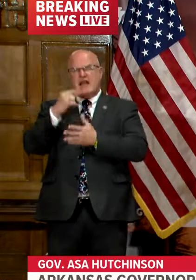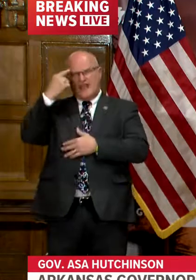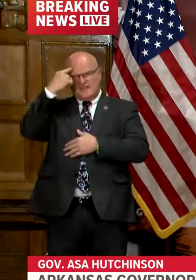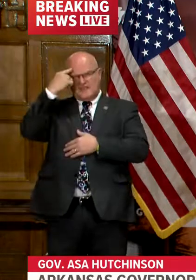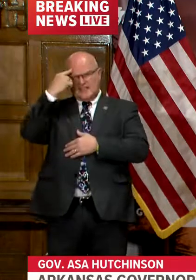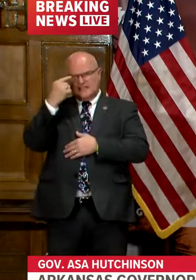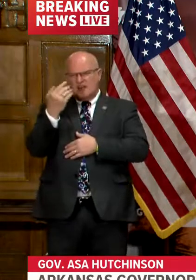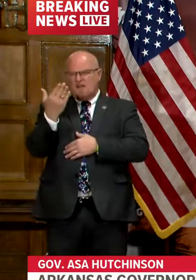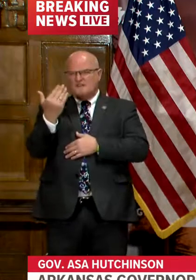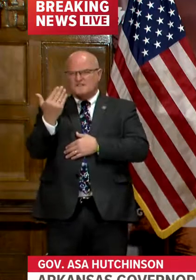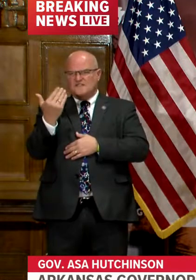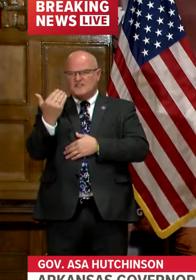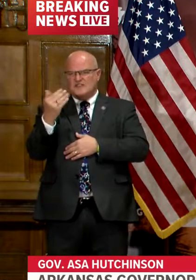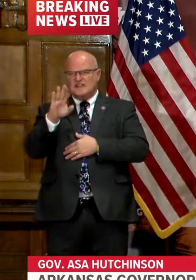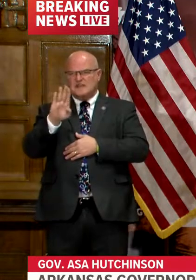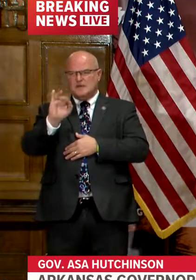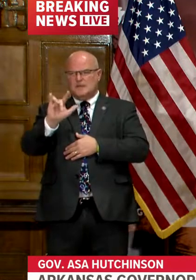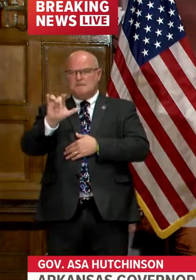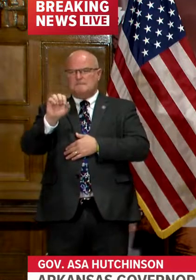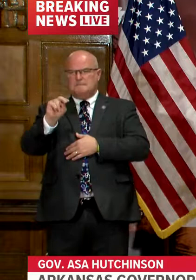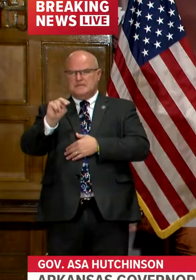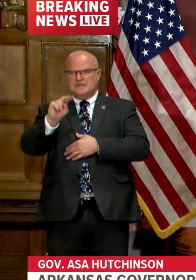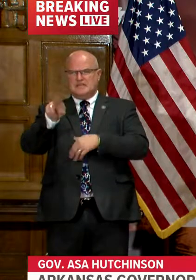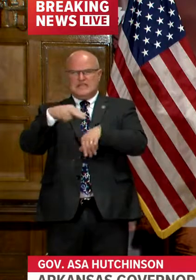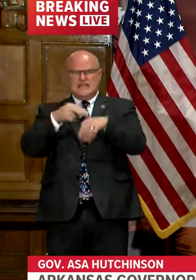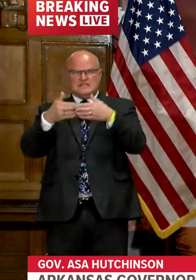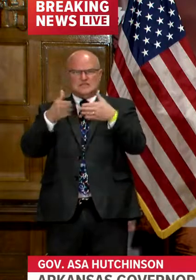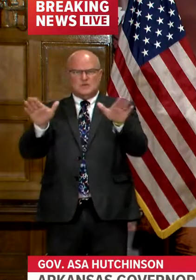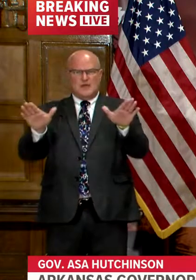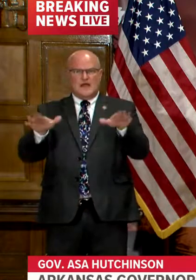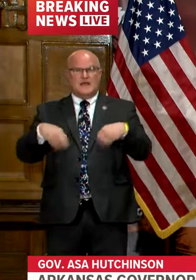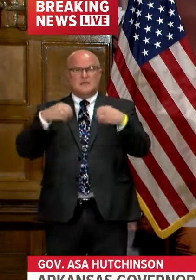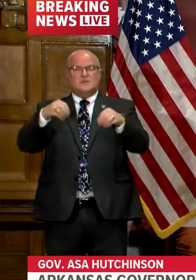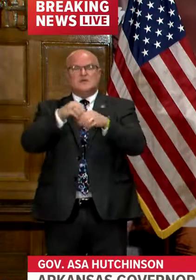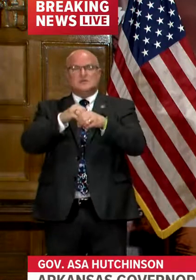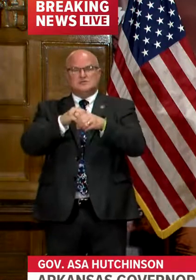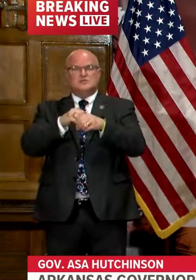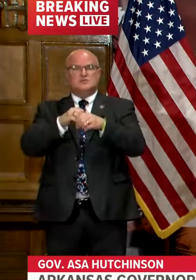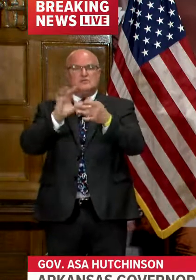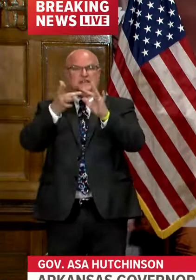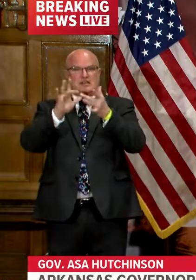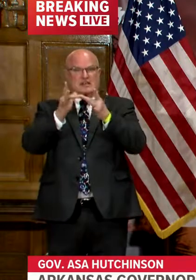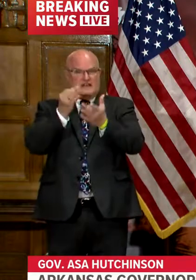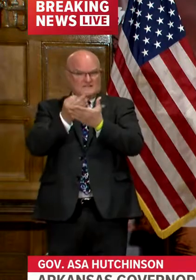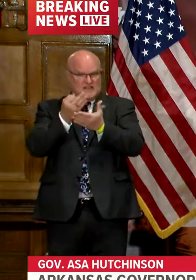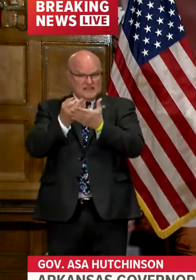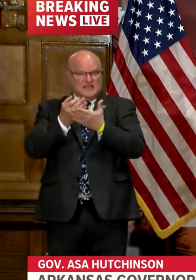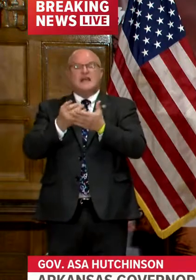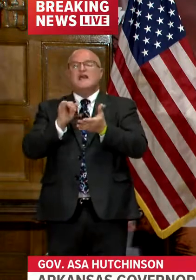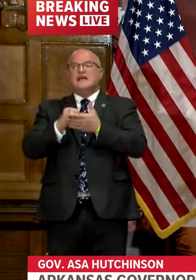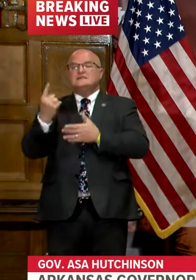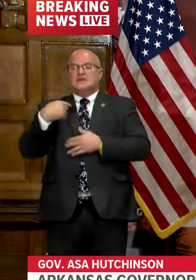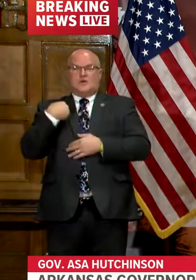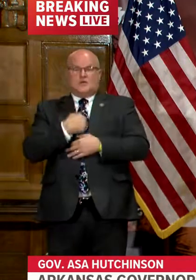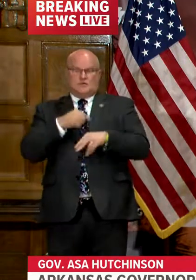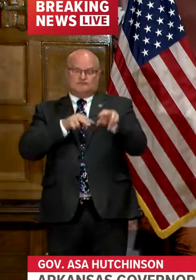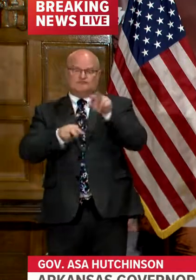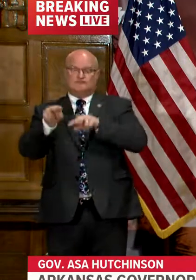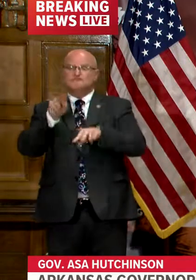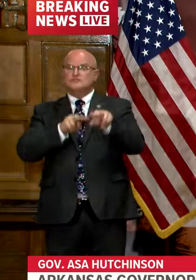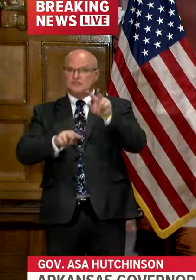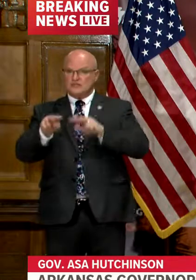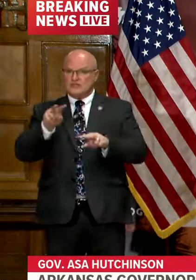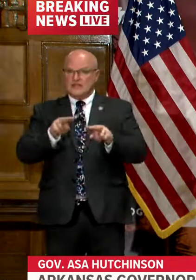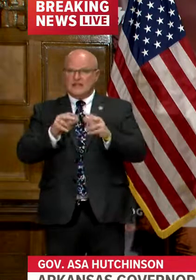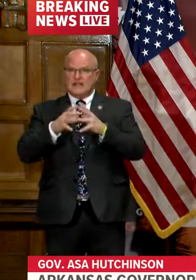it's $15 billion nationwide that's put into additional broadband funding. And so that's certainly something we will look at.